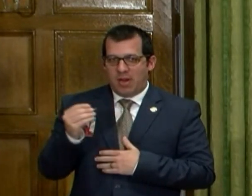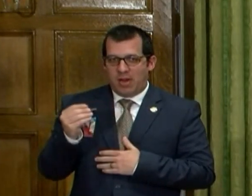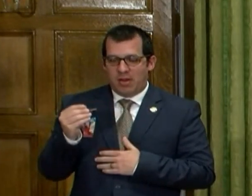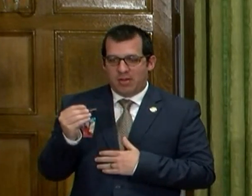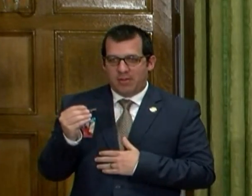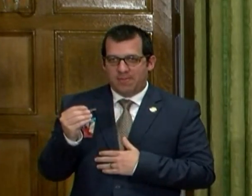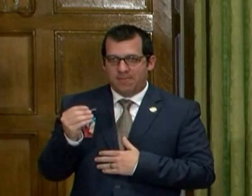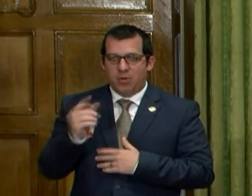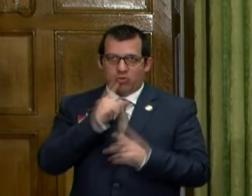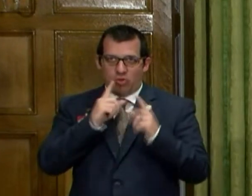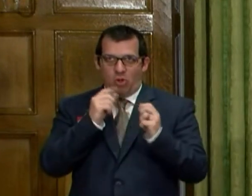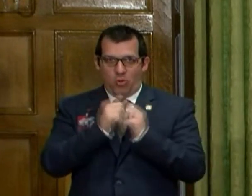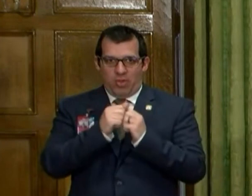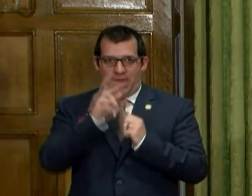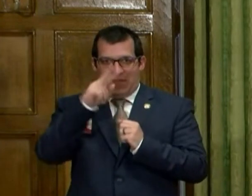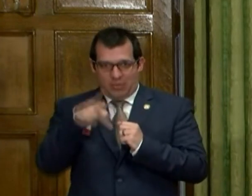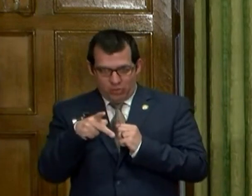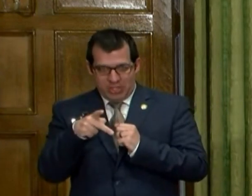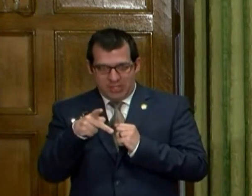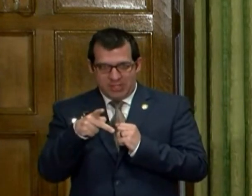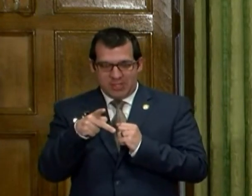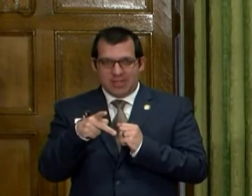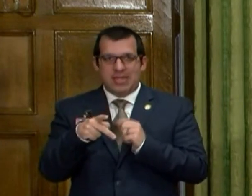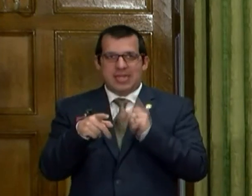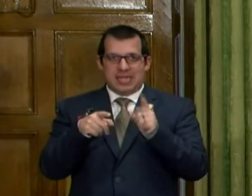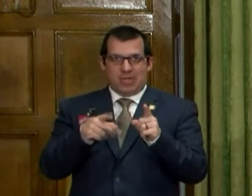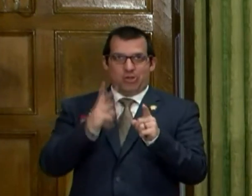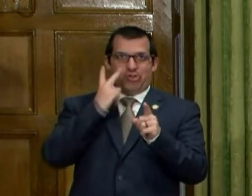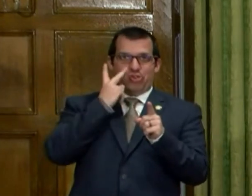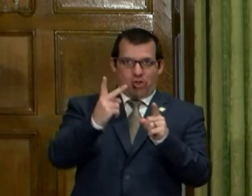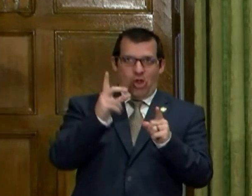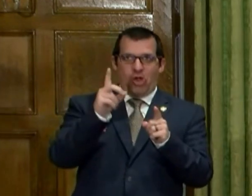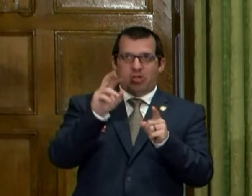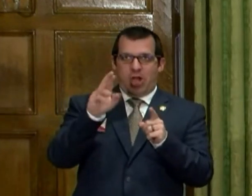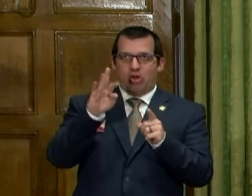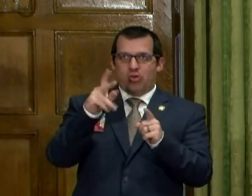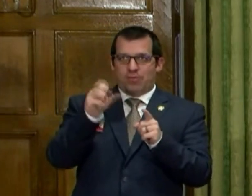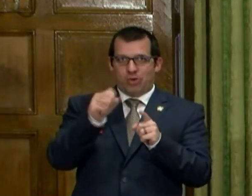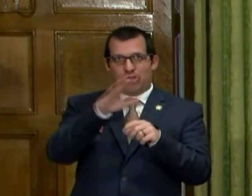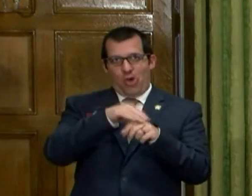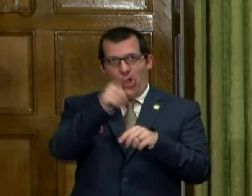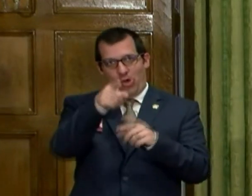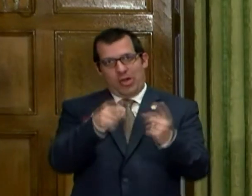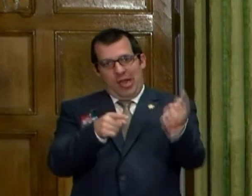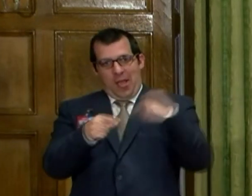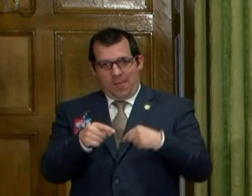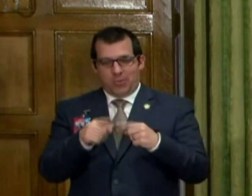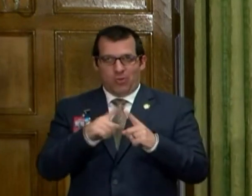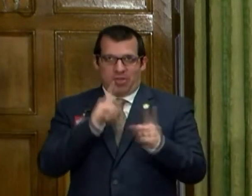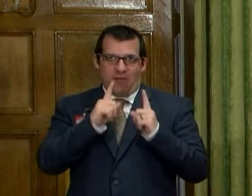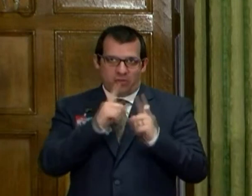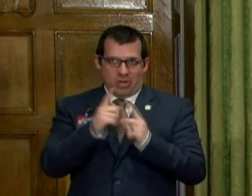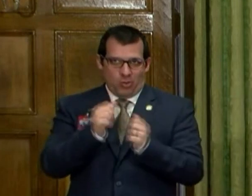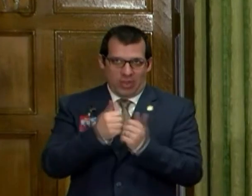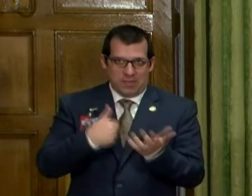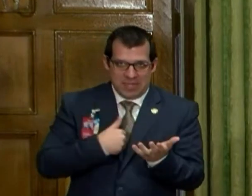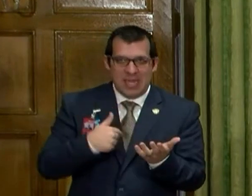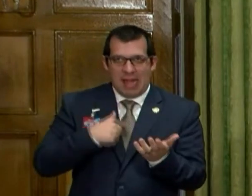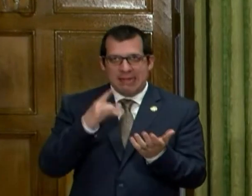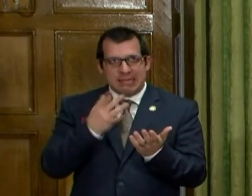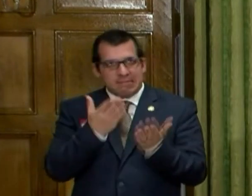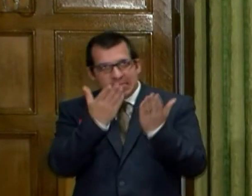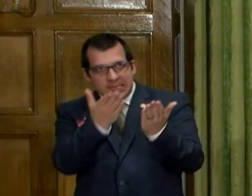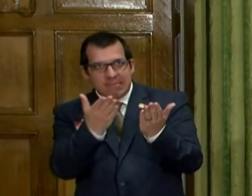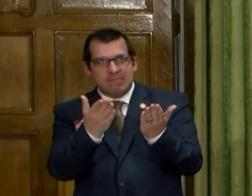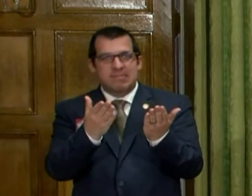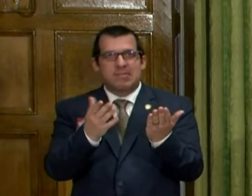actually, I was talking with the Vice President. He saw Dr. Birx out there and called her into the conversation, and I raised the issue